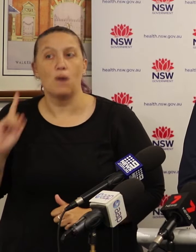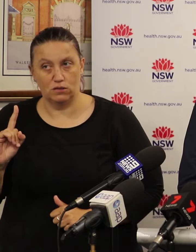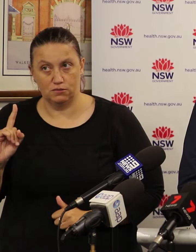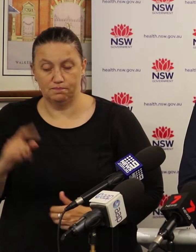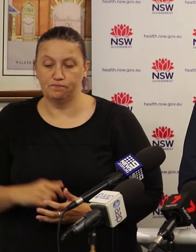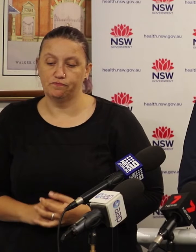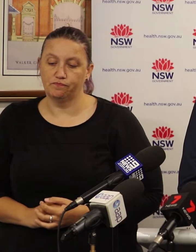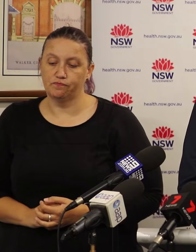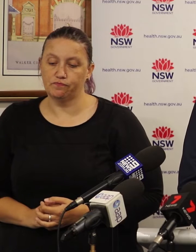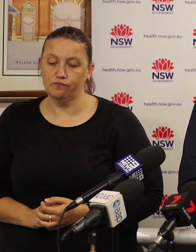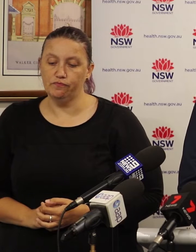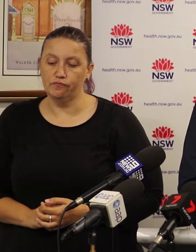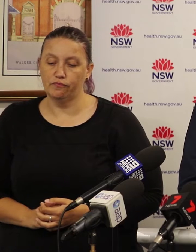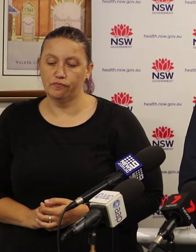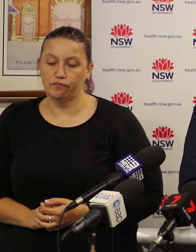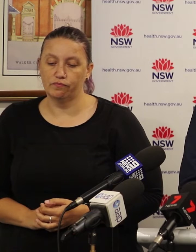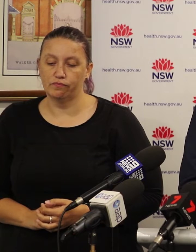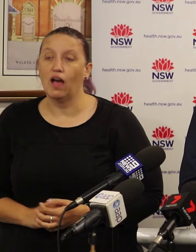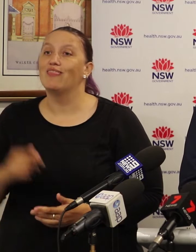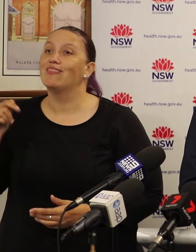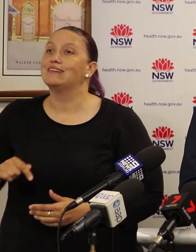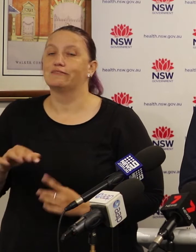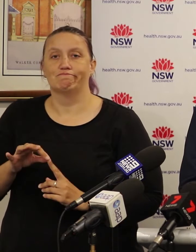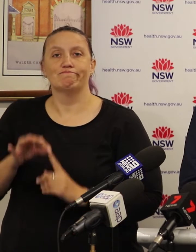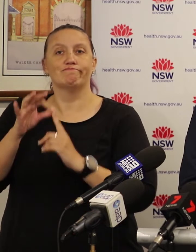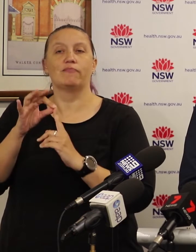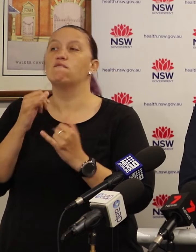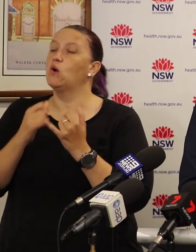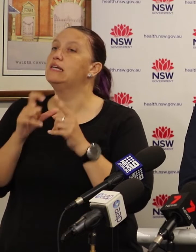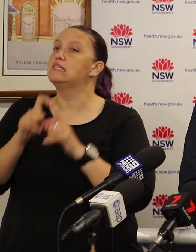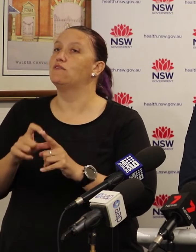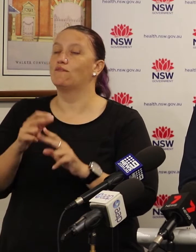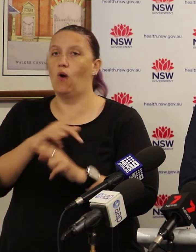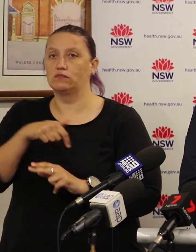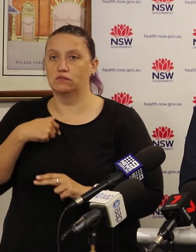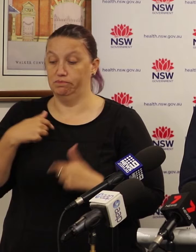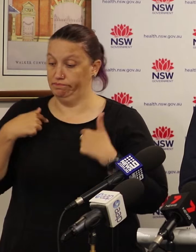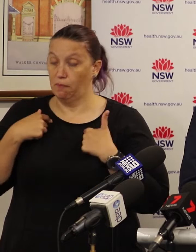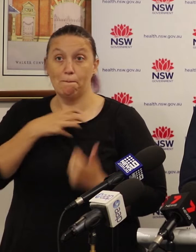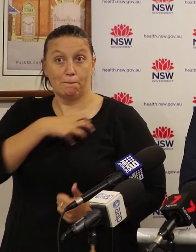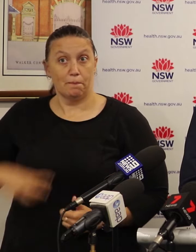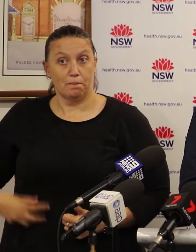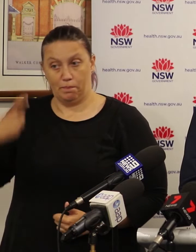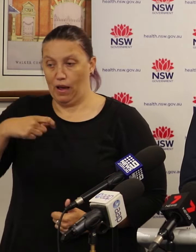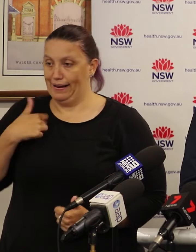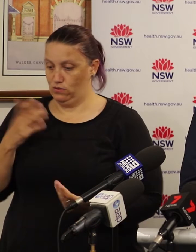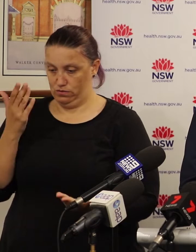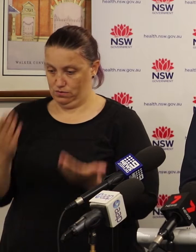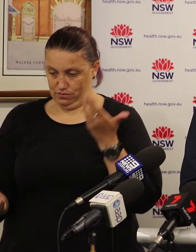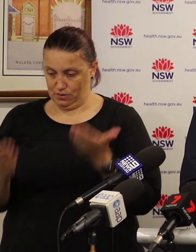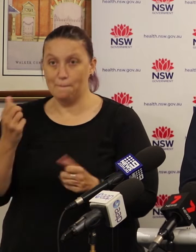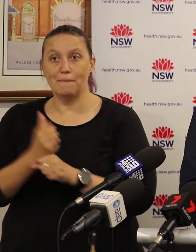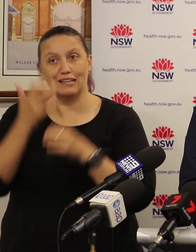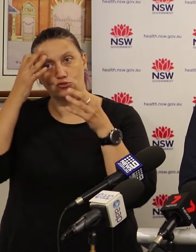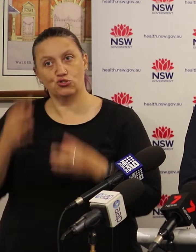is one of those really difficult times when elected officials have to weigh up all the evidence, and this has